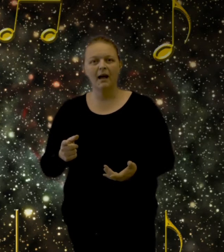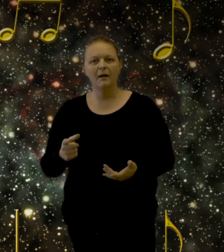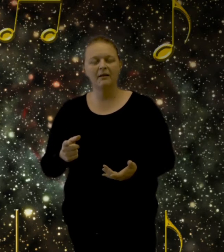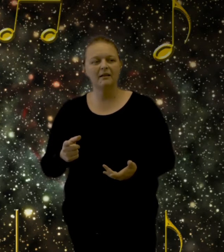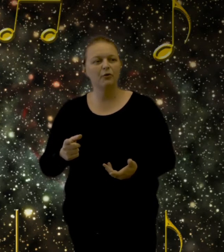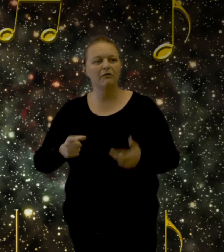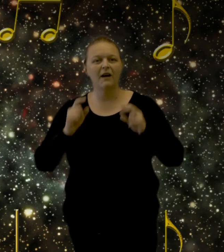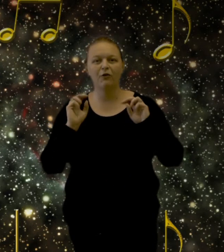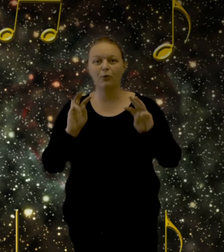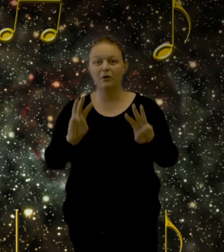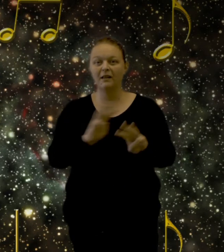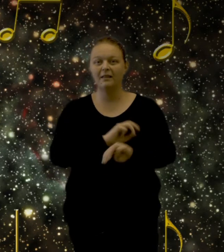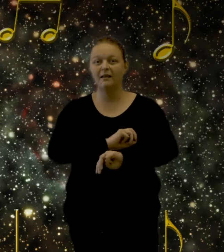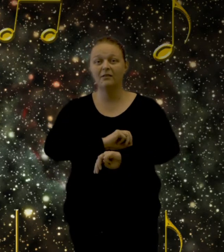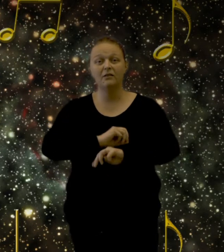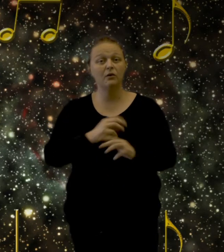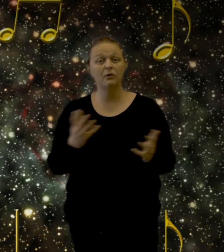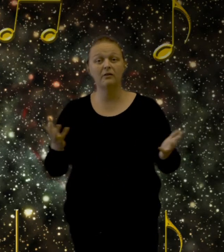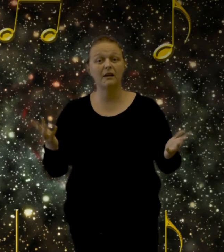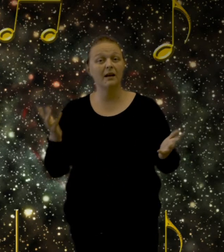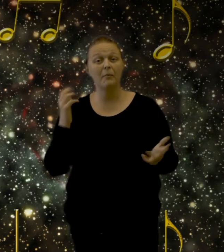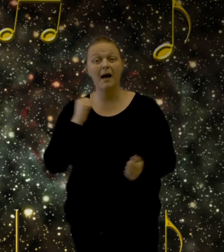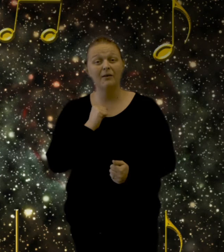I'm going to see if we can find 3 things to sing about.